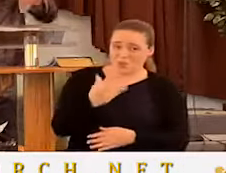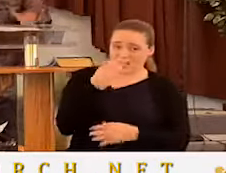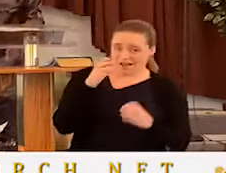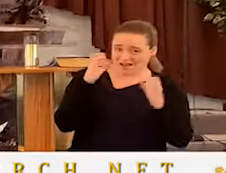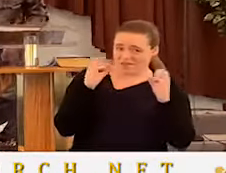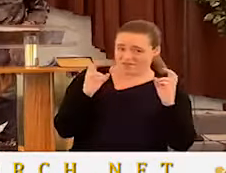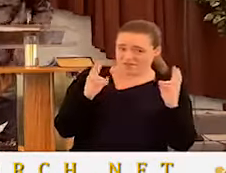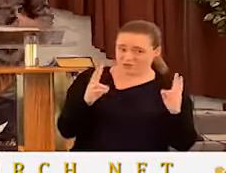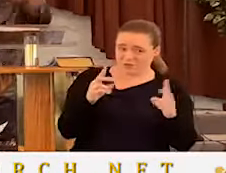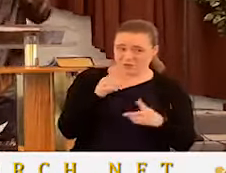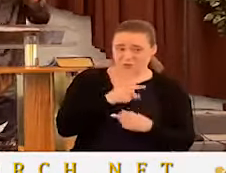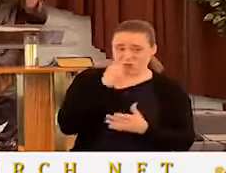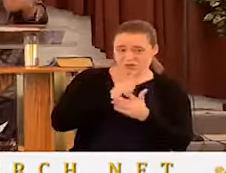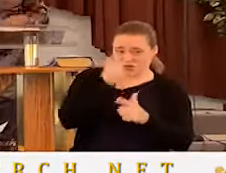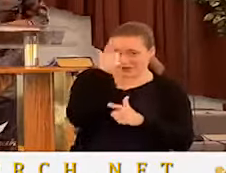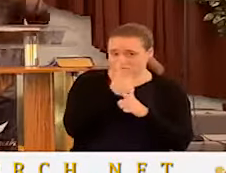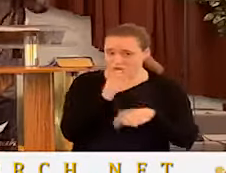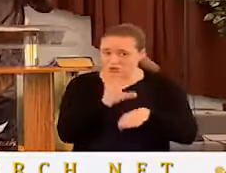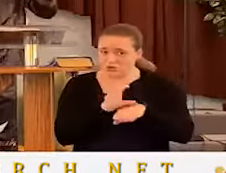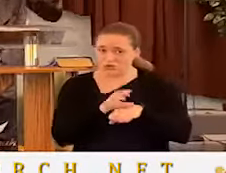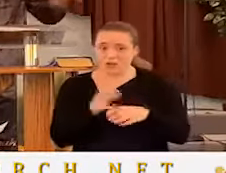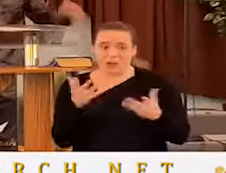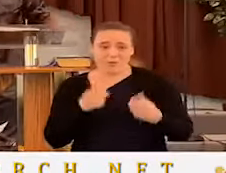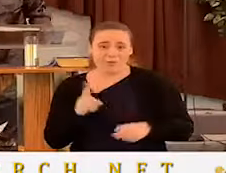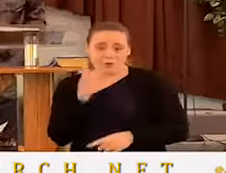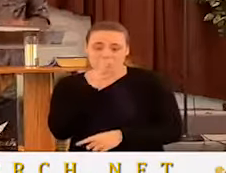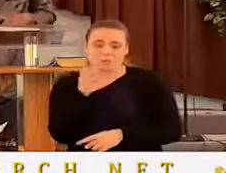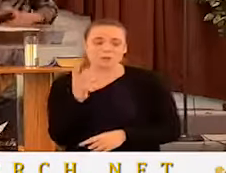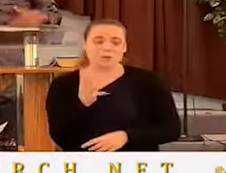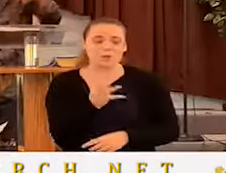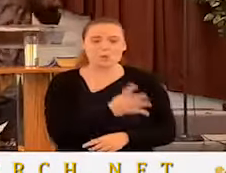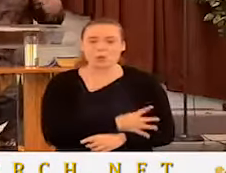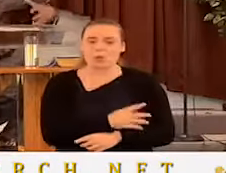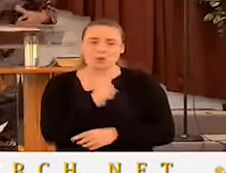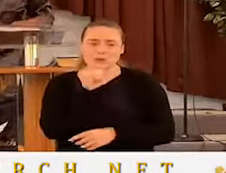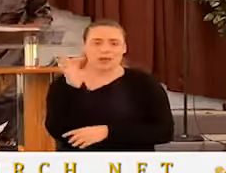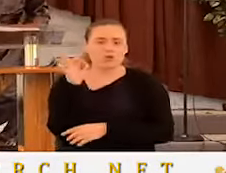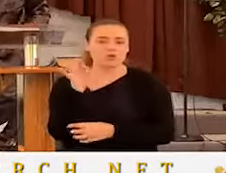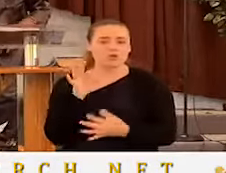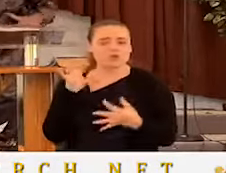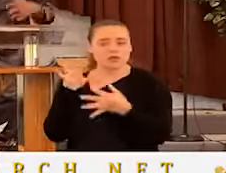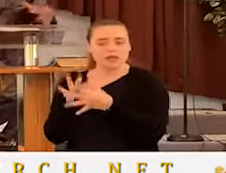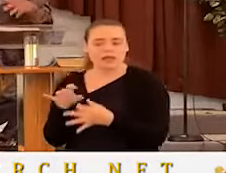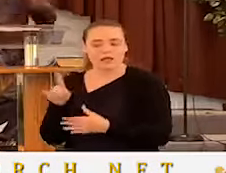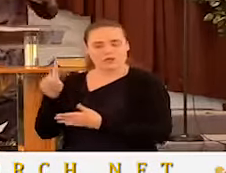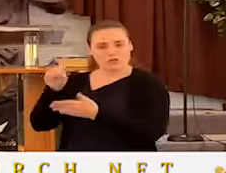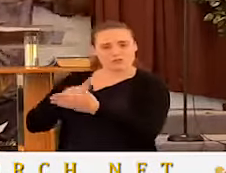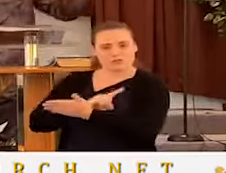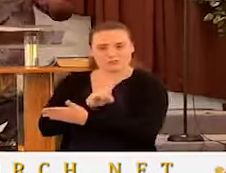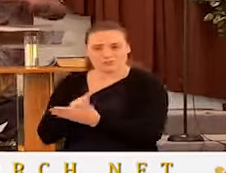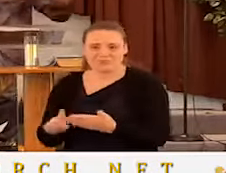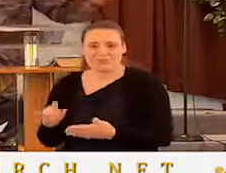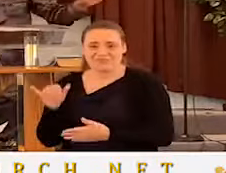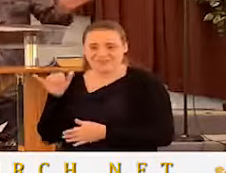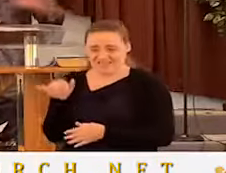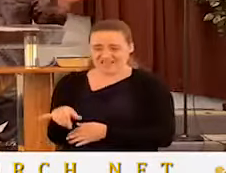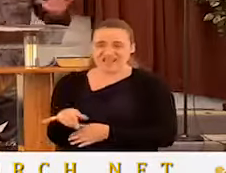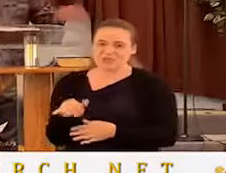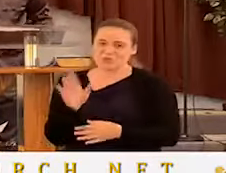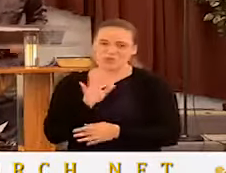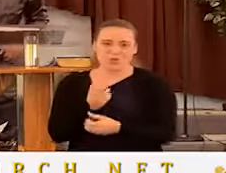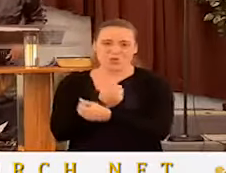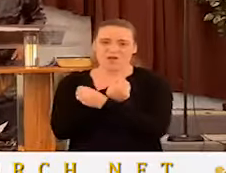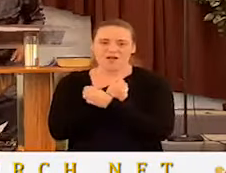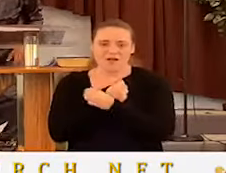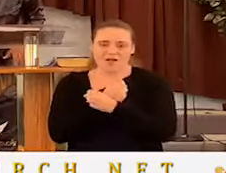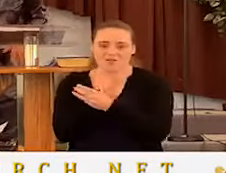about racism and bigotry and xenophobia and classism, then all your love is gone